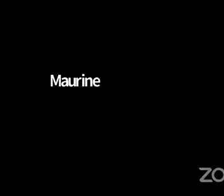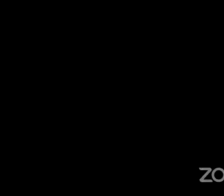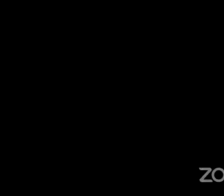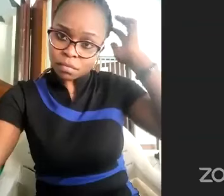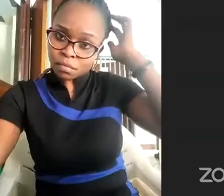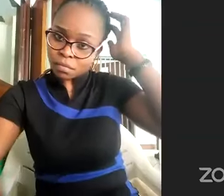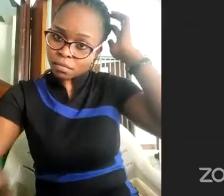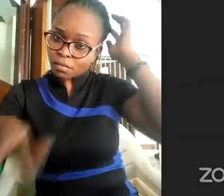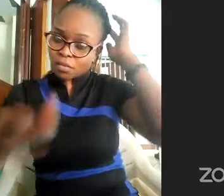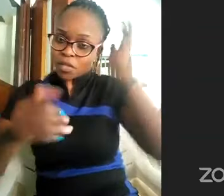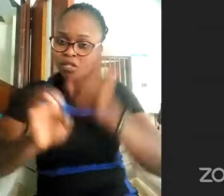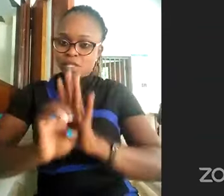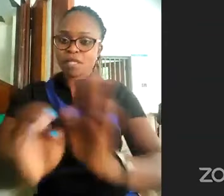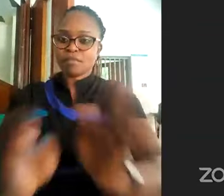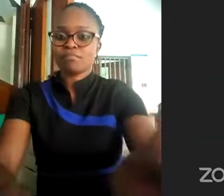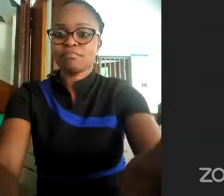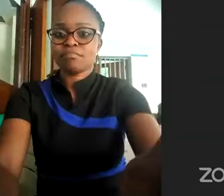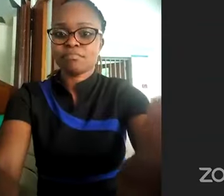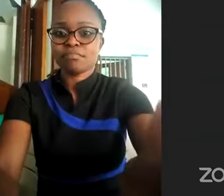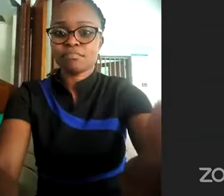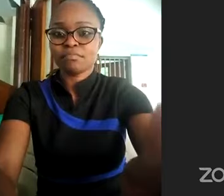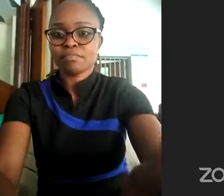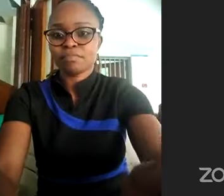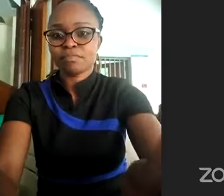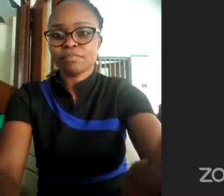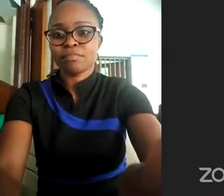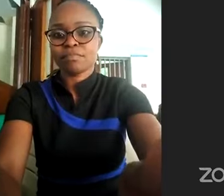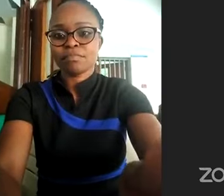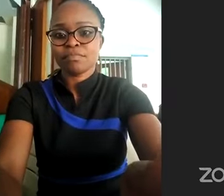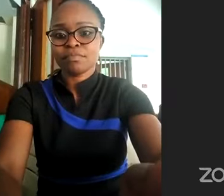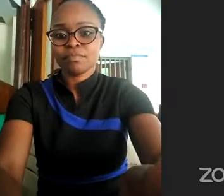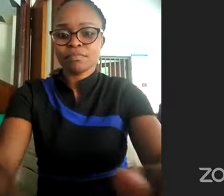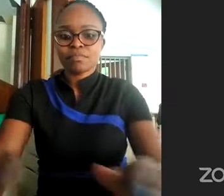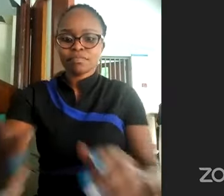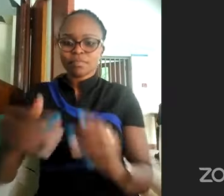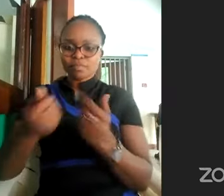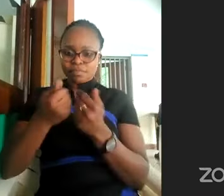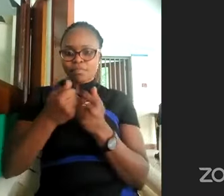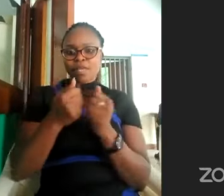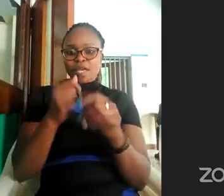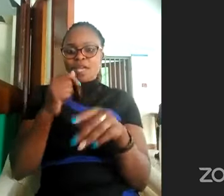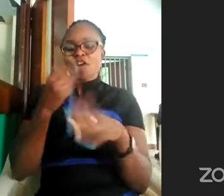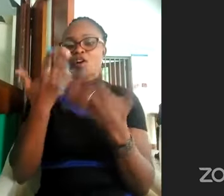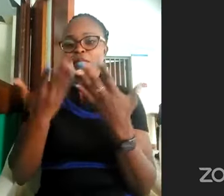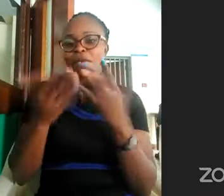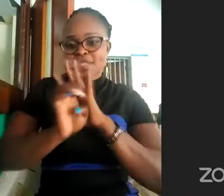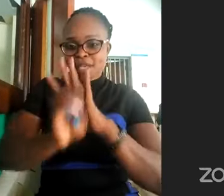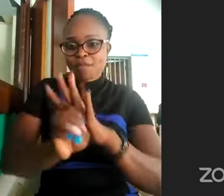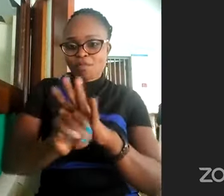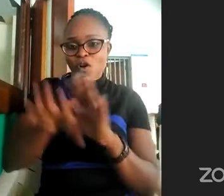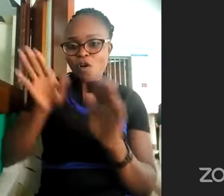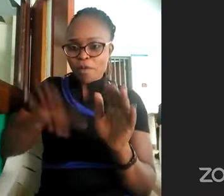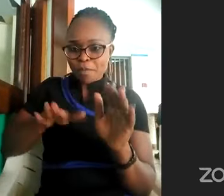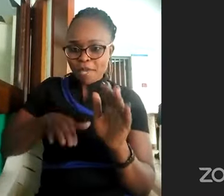when we go to street or on the hotspot doing mapping, we also meet